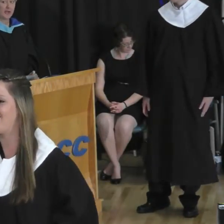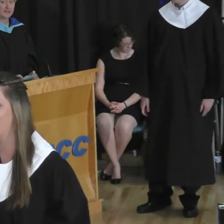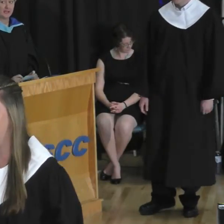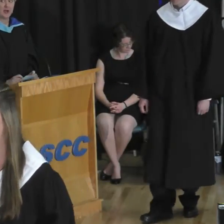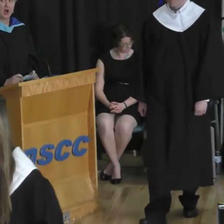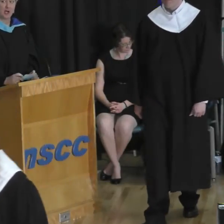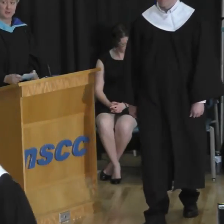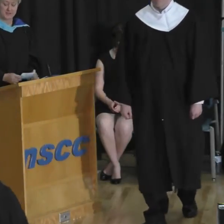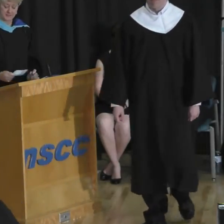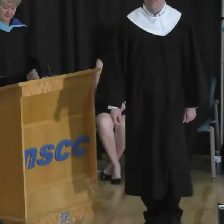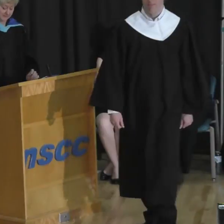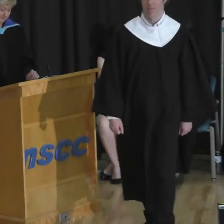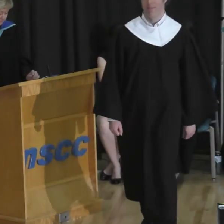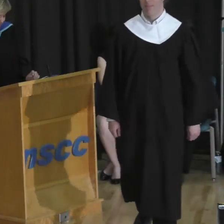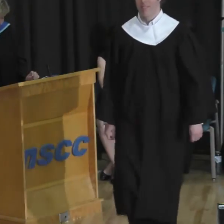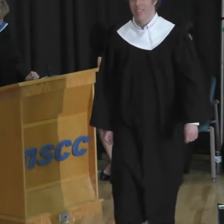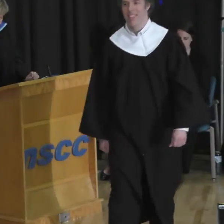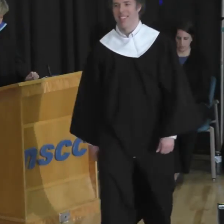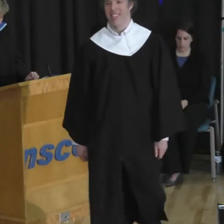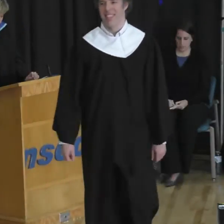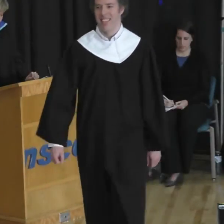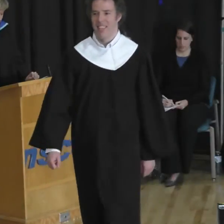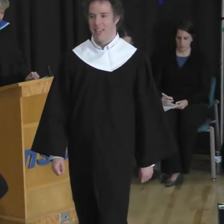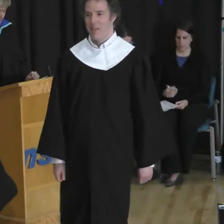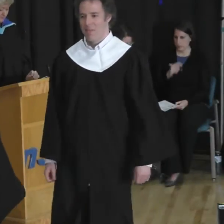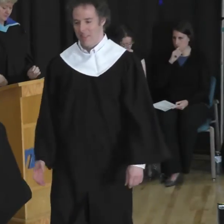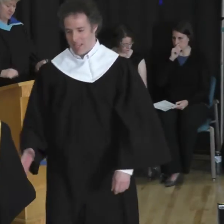Will Grandy, Honors.